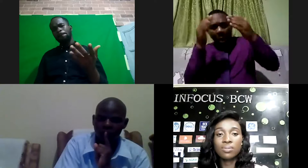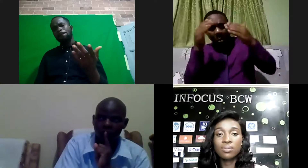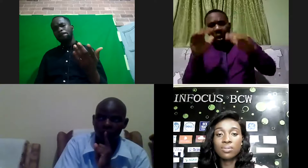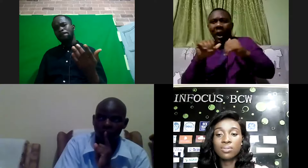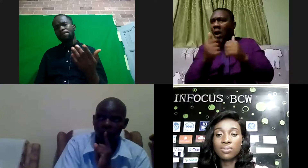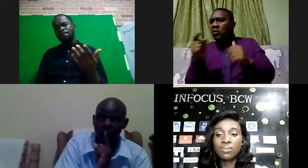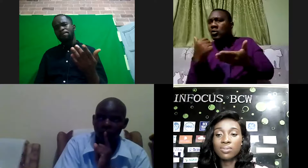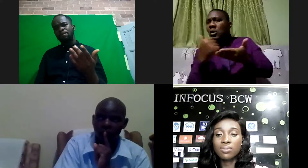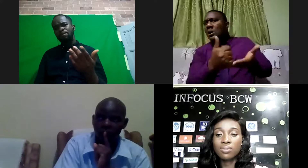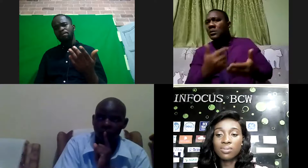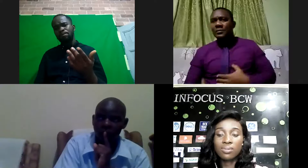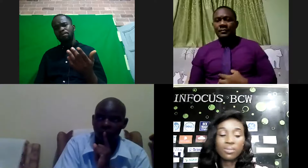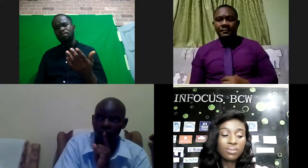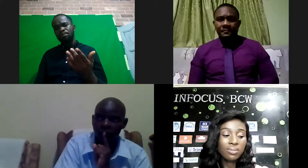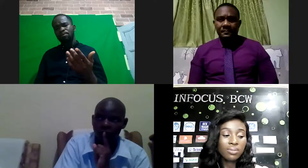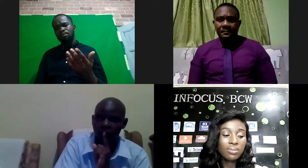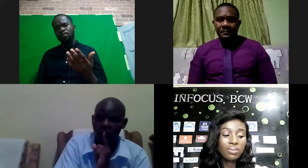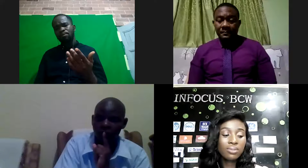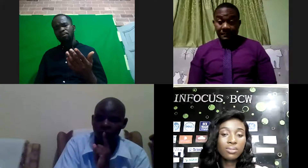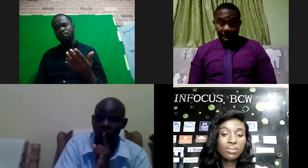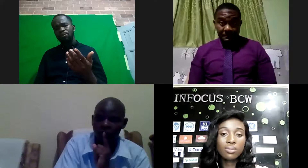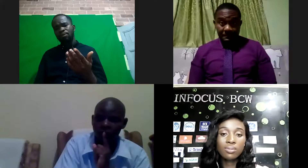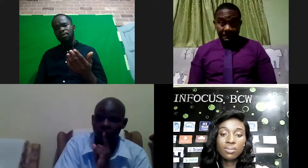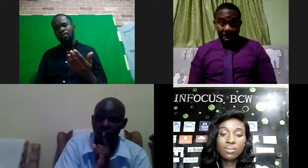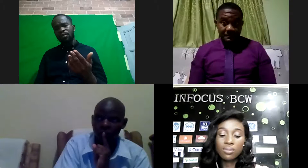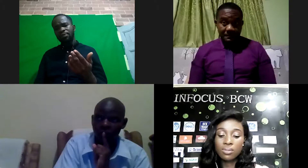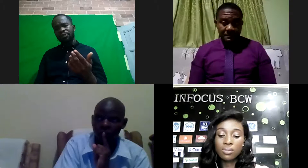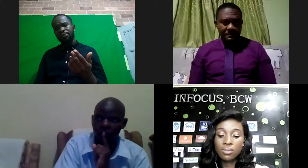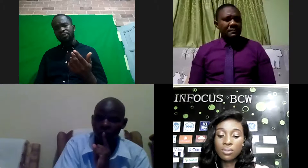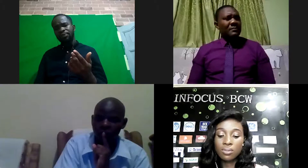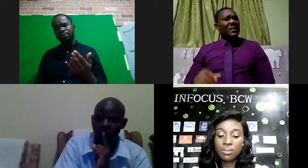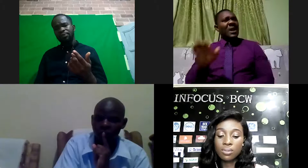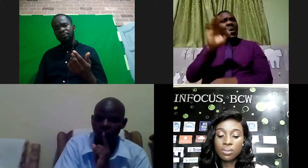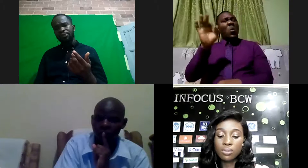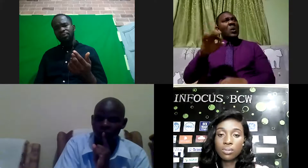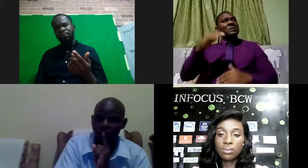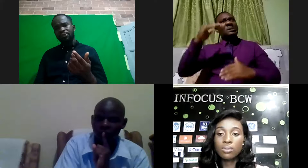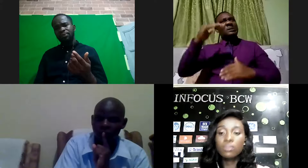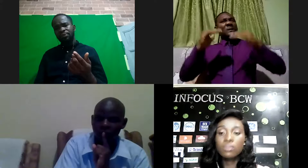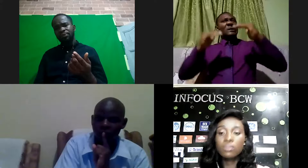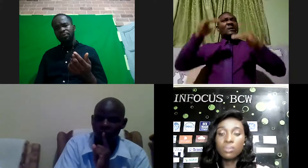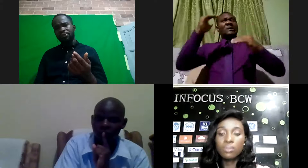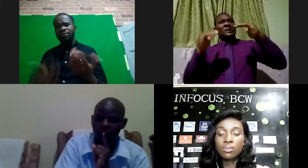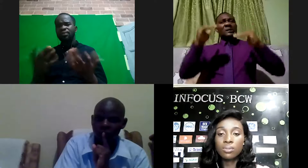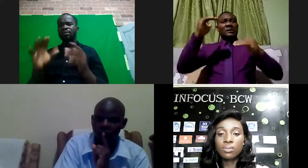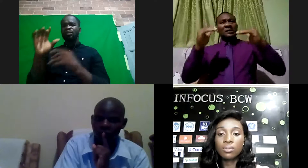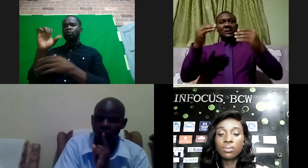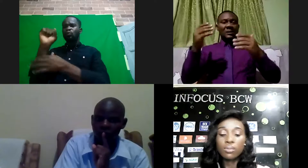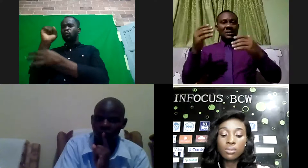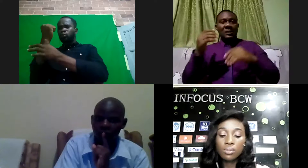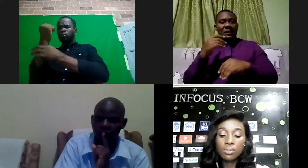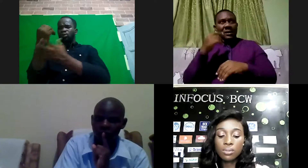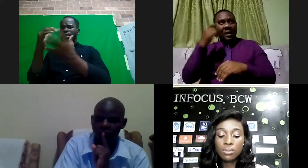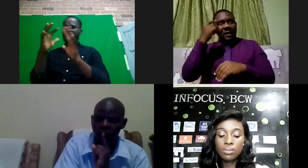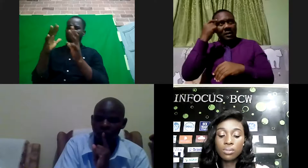Yeah, come again on that question. I think it was up and down just because of the network itself. So I think it's a question, then it was